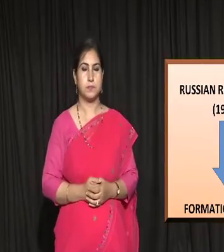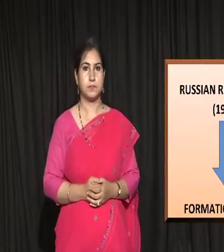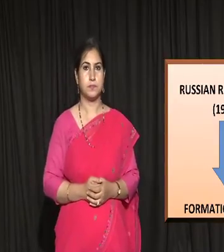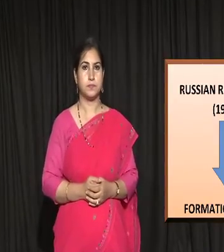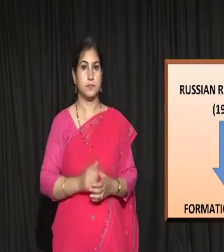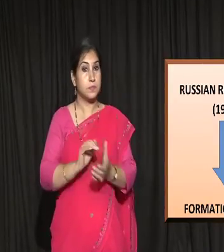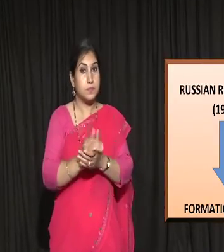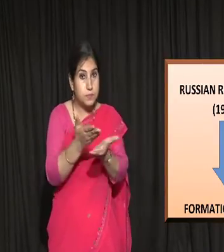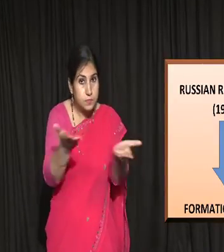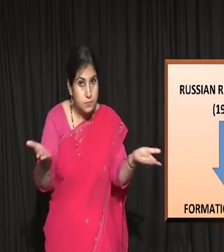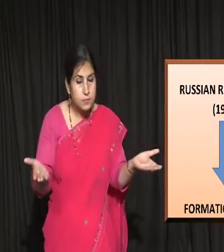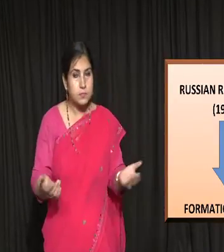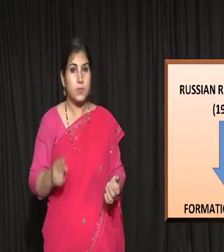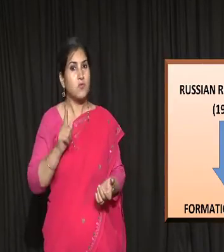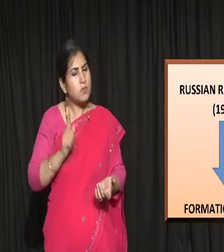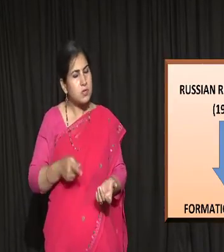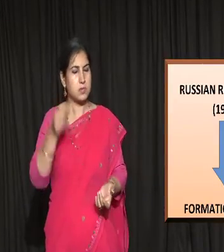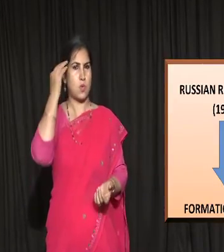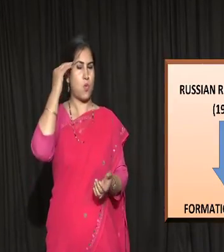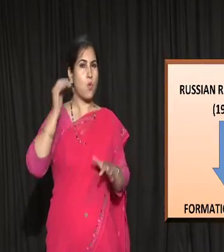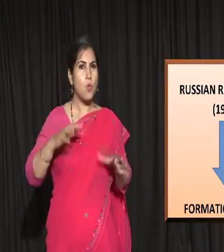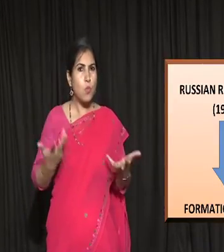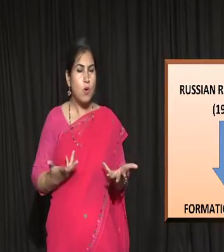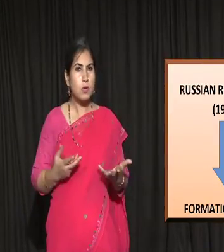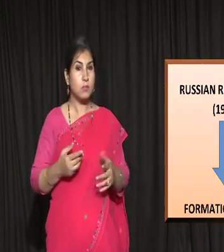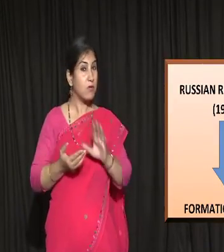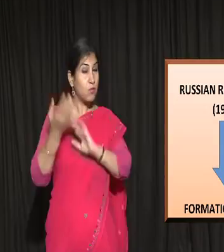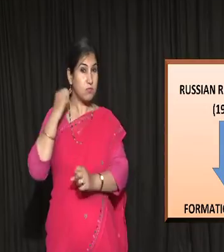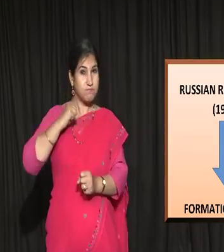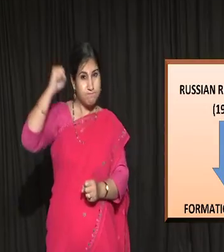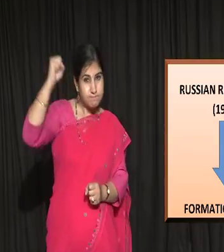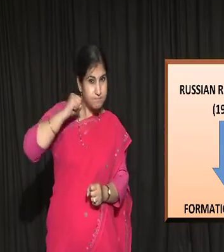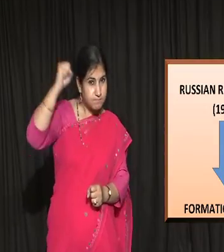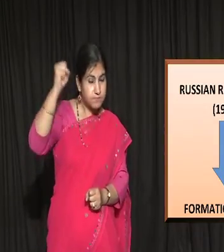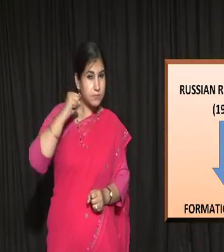Dear learners, we must understand that as a result of the revolution of year